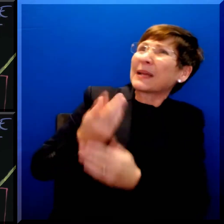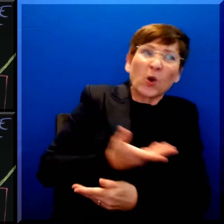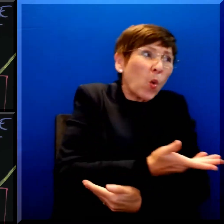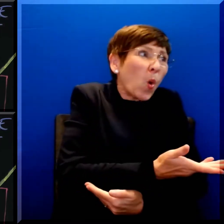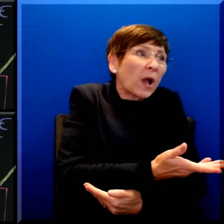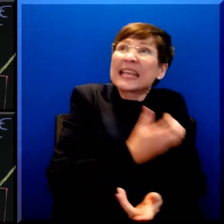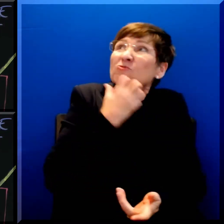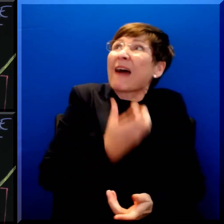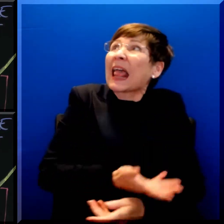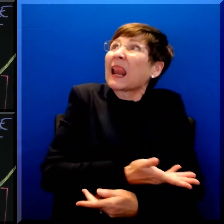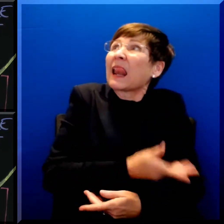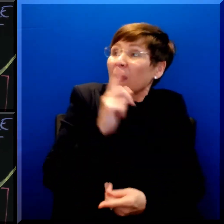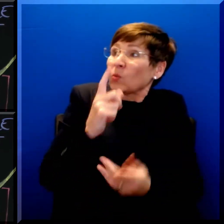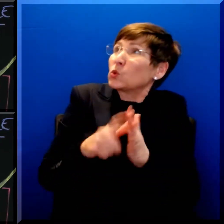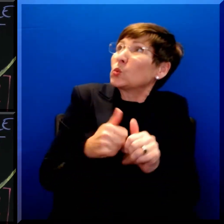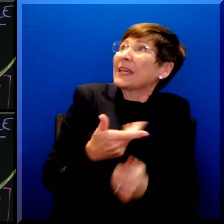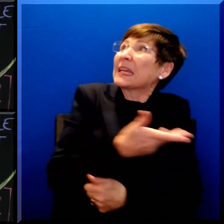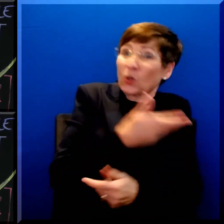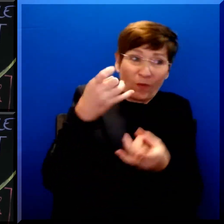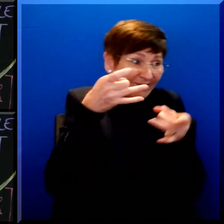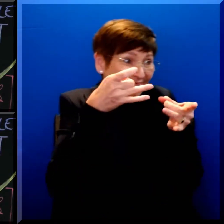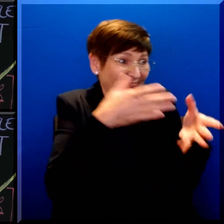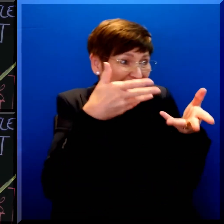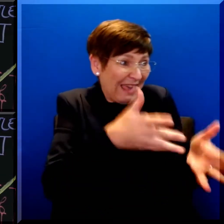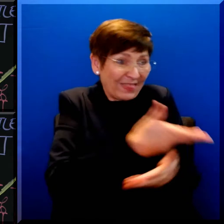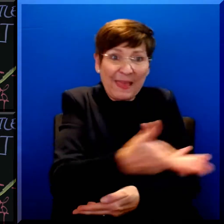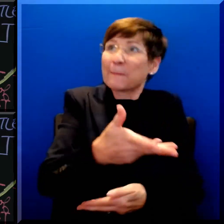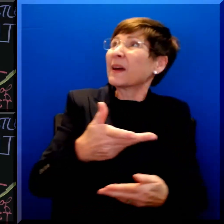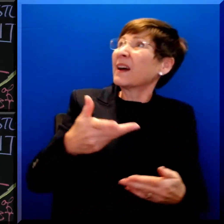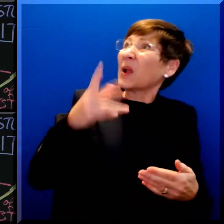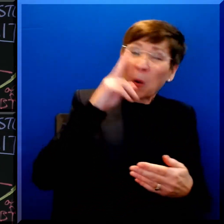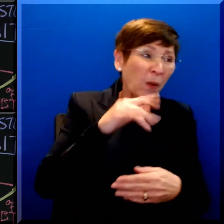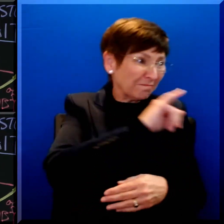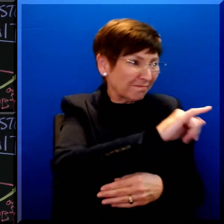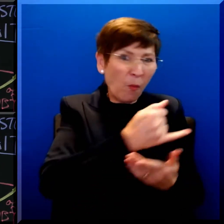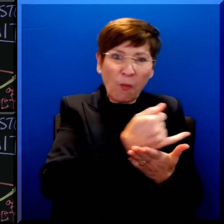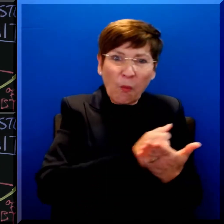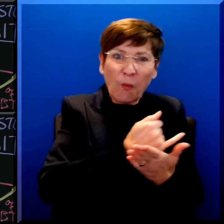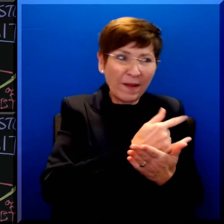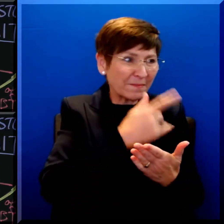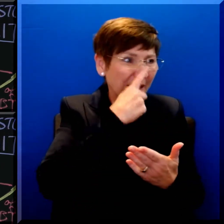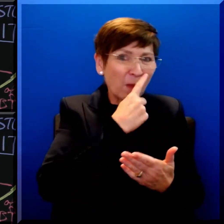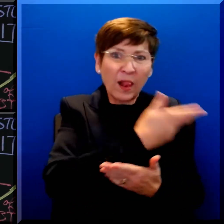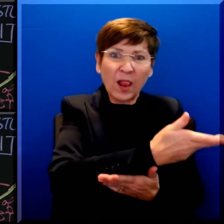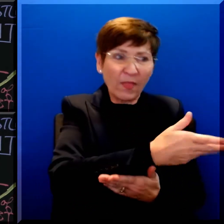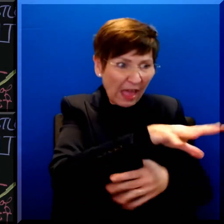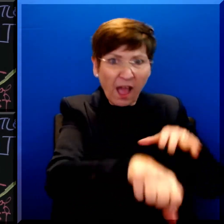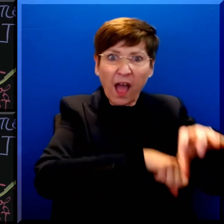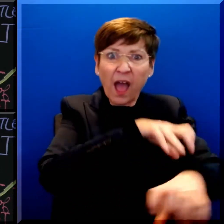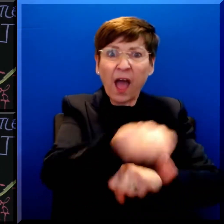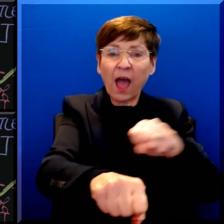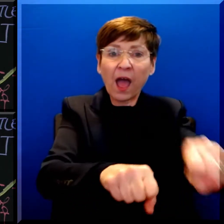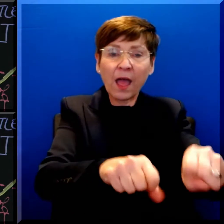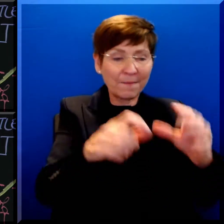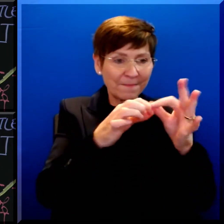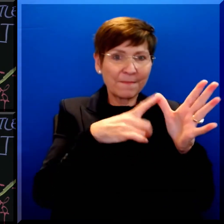Their nation was falling apart. Israel, like America, was in a double dip. Their culture was corrupt, it was immoral, it was unjust. But then on top of that, they were about